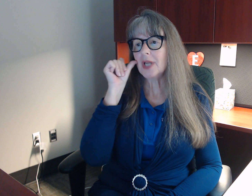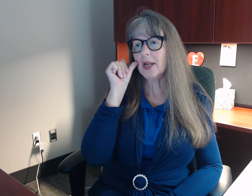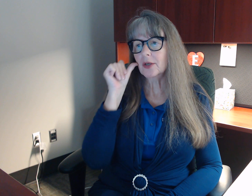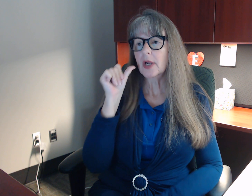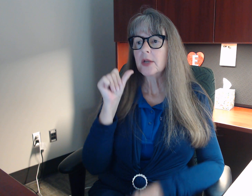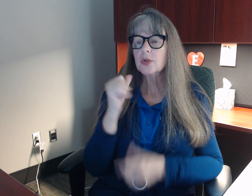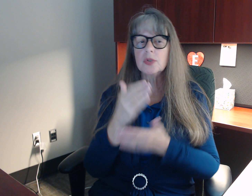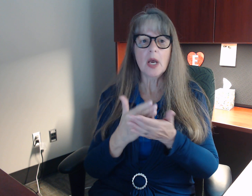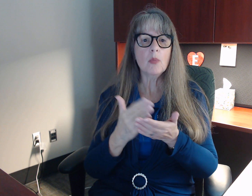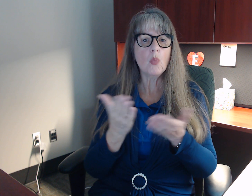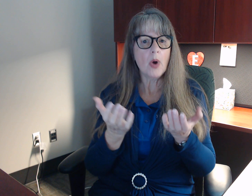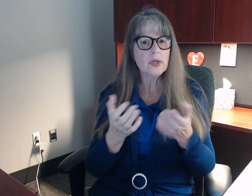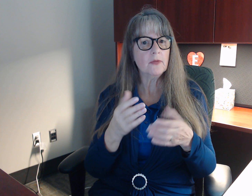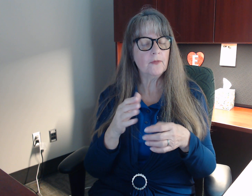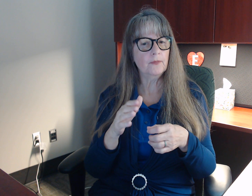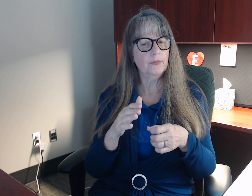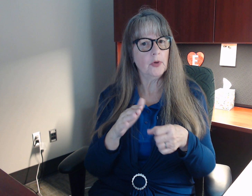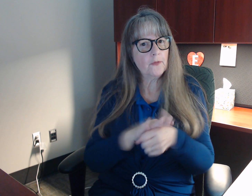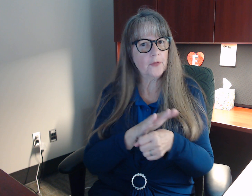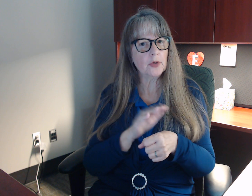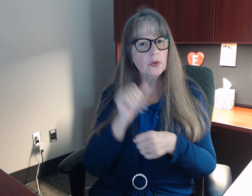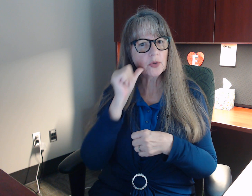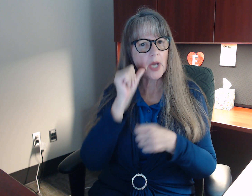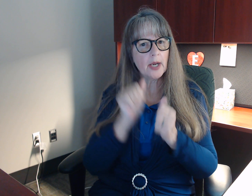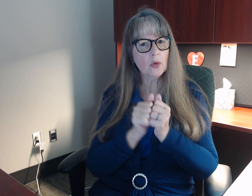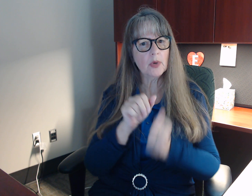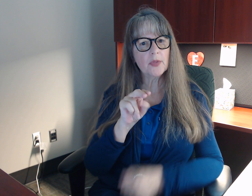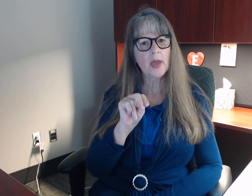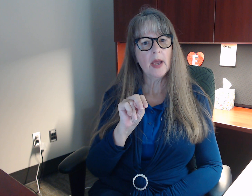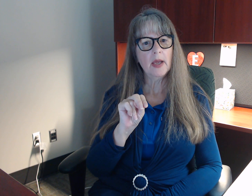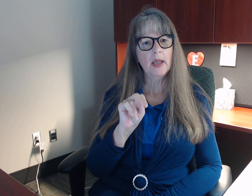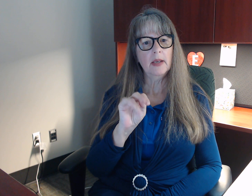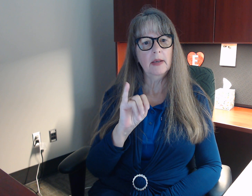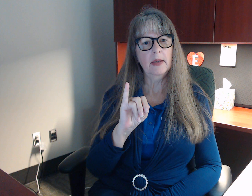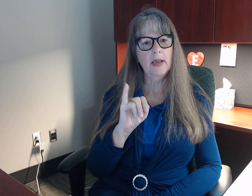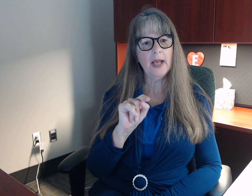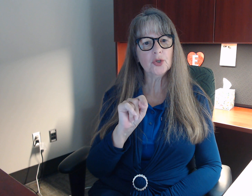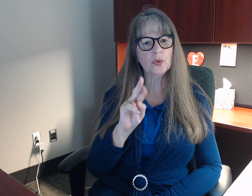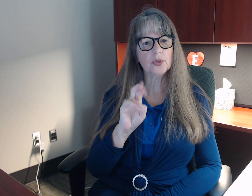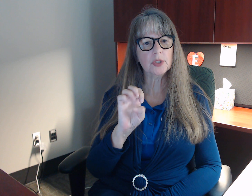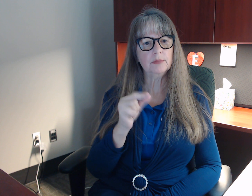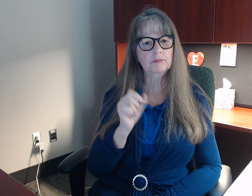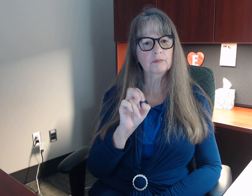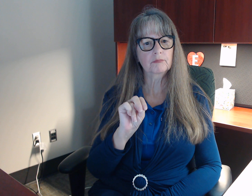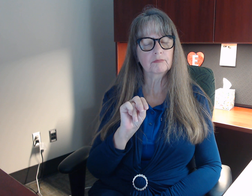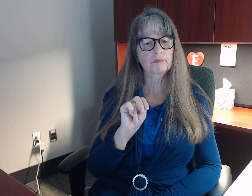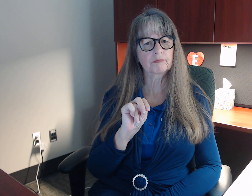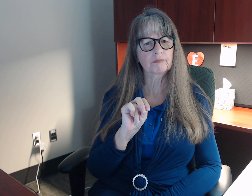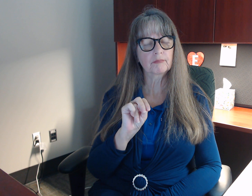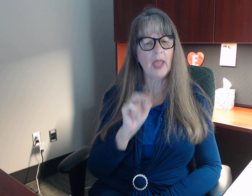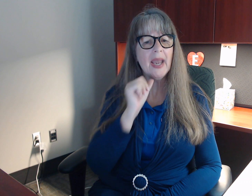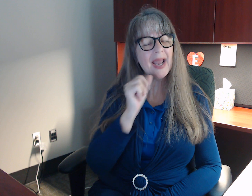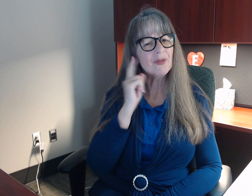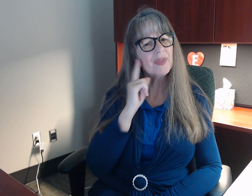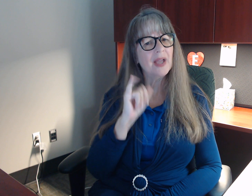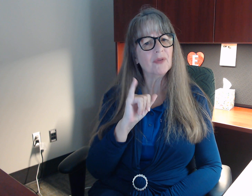tire, so some want to, fill your tire with nitrogen. And I don't think I've heard